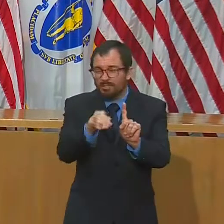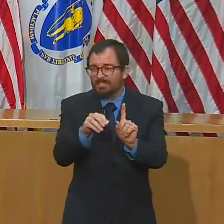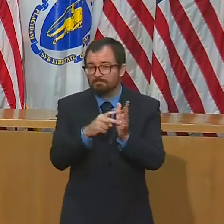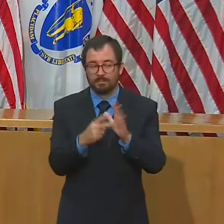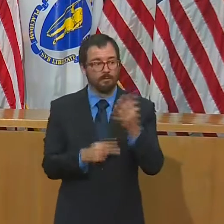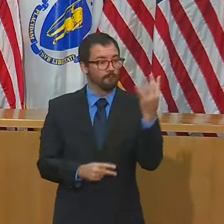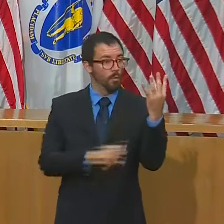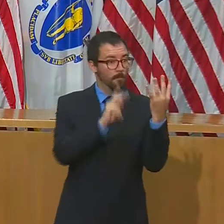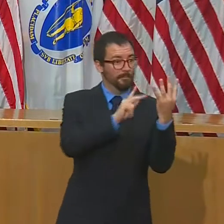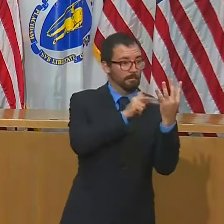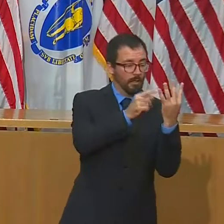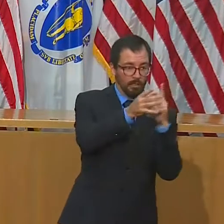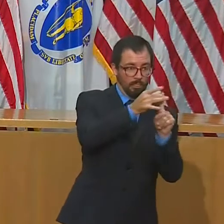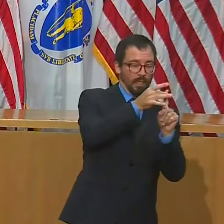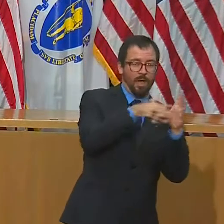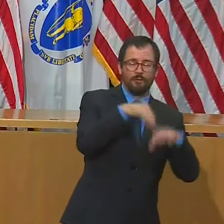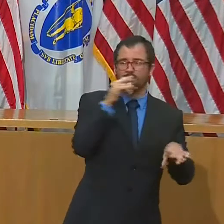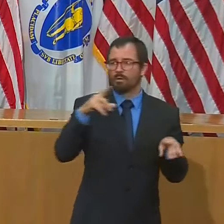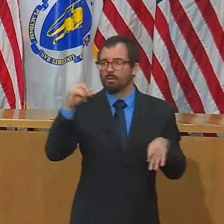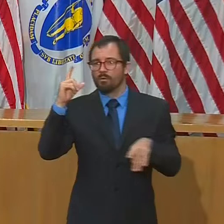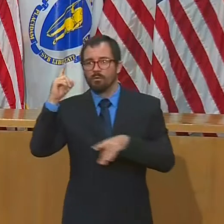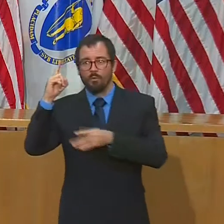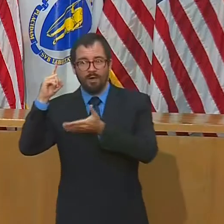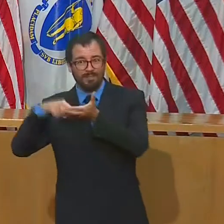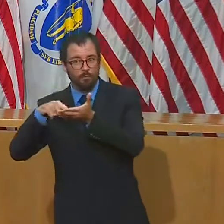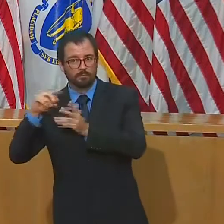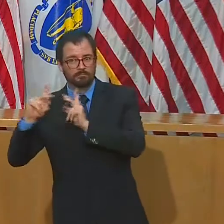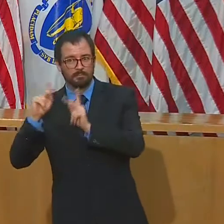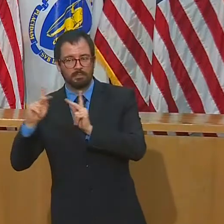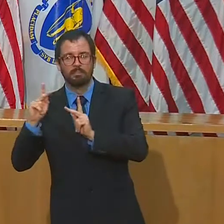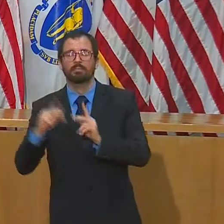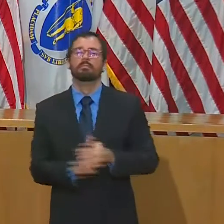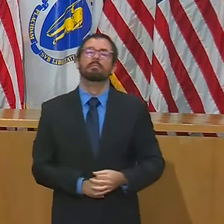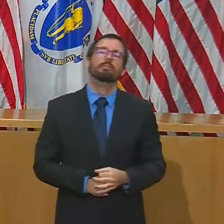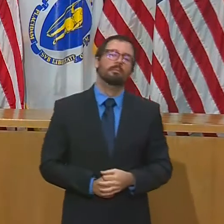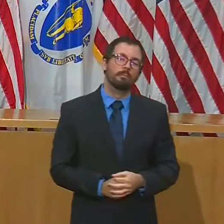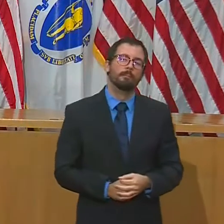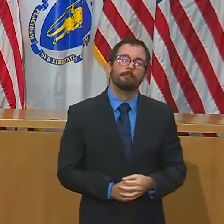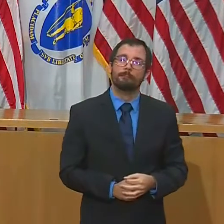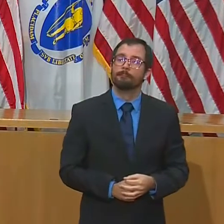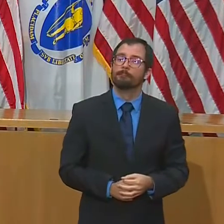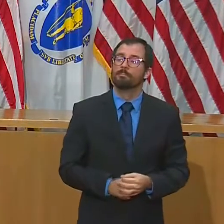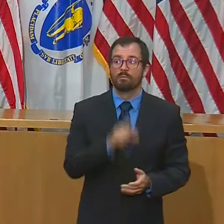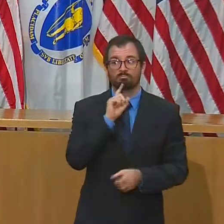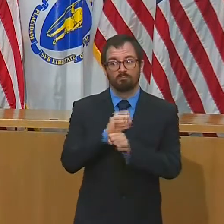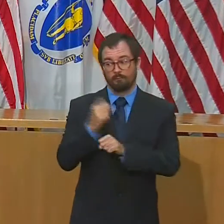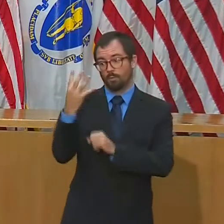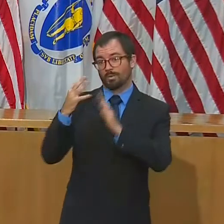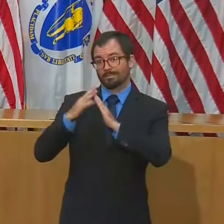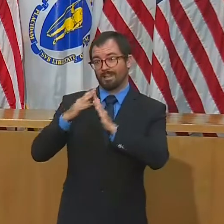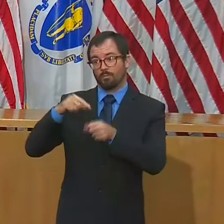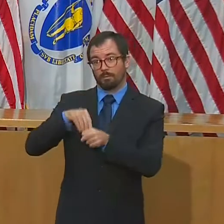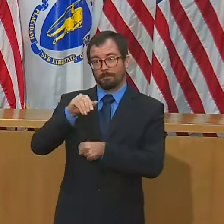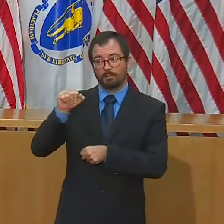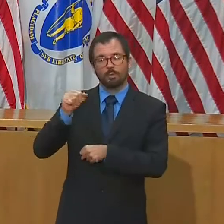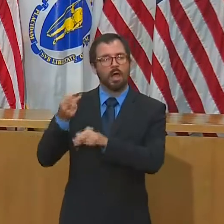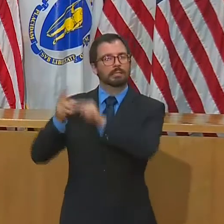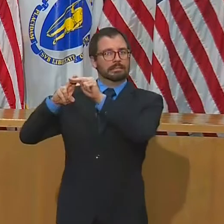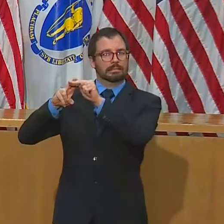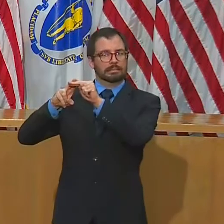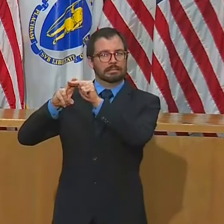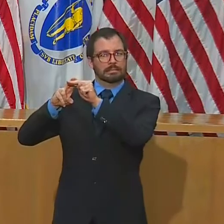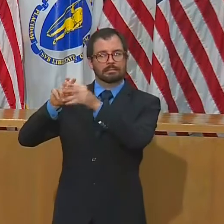new metric into account as they make decisions about bringing students back into the classroom for in-person instruction on a go-forward